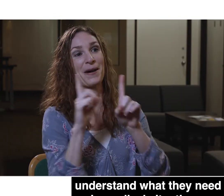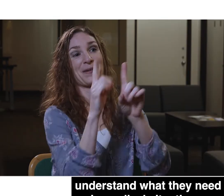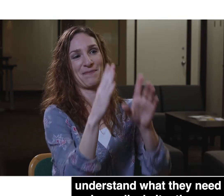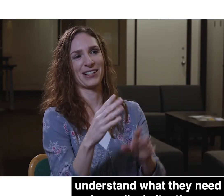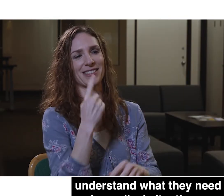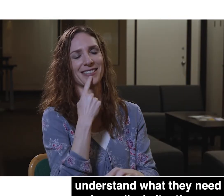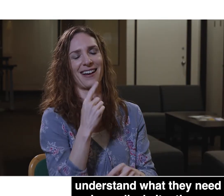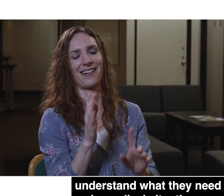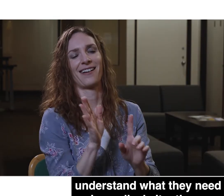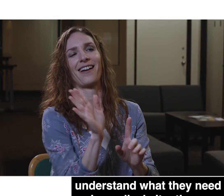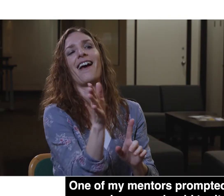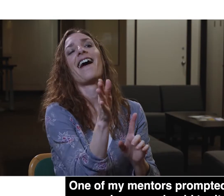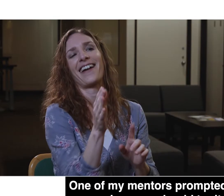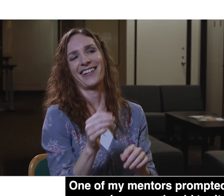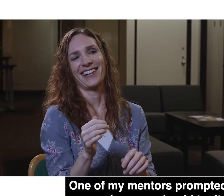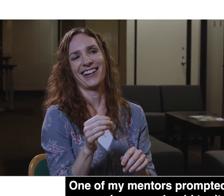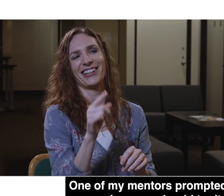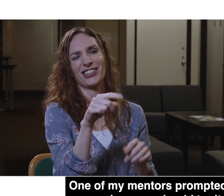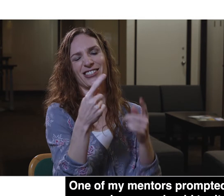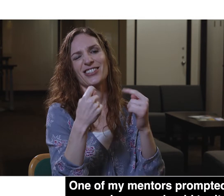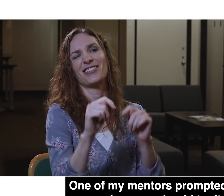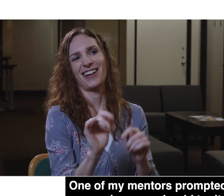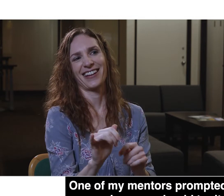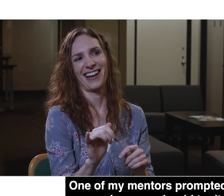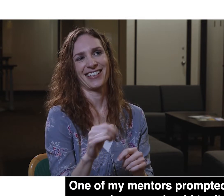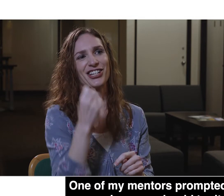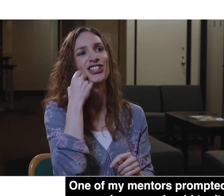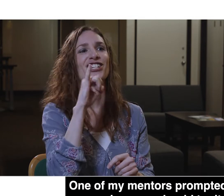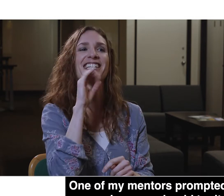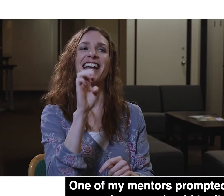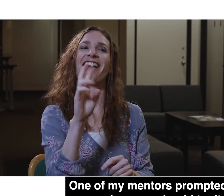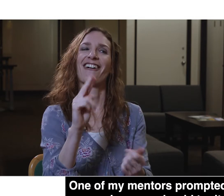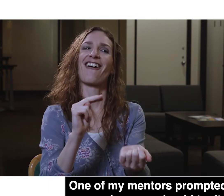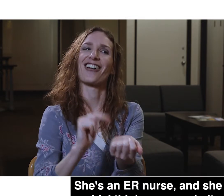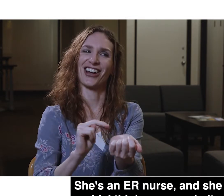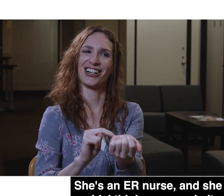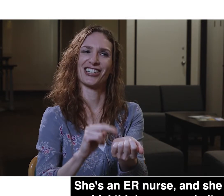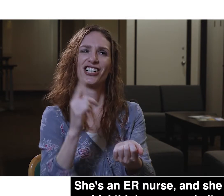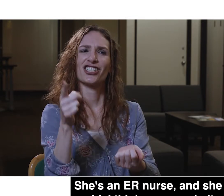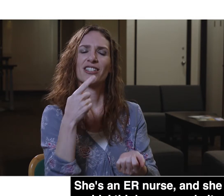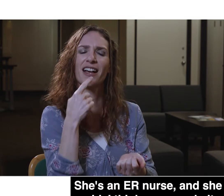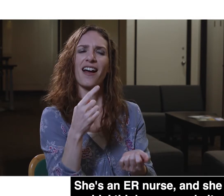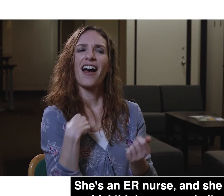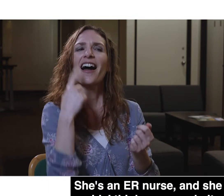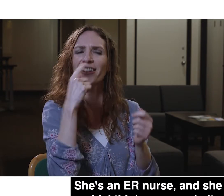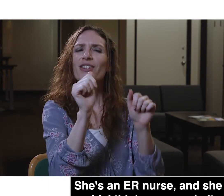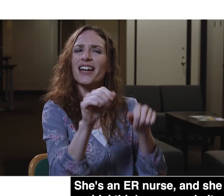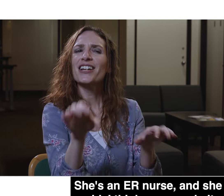situations. One of my mentors prompted me saying, "You should try it." She's an ER nurse and she said, "I think you can do